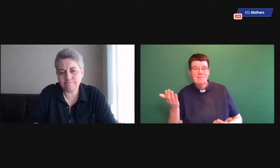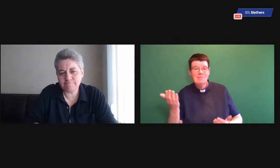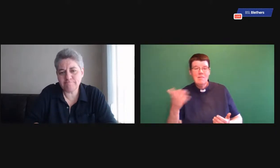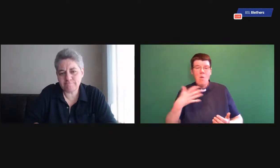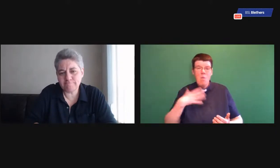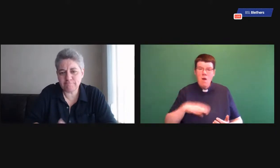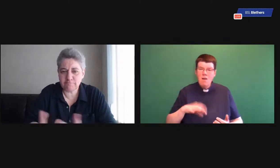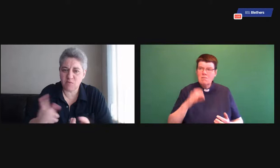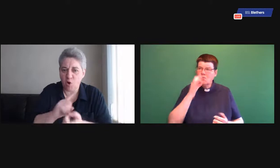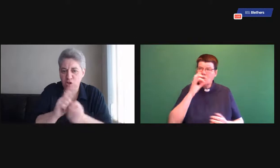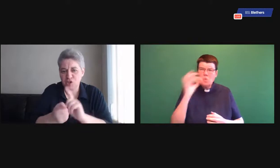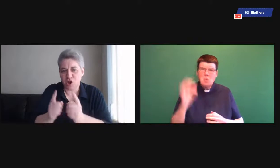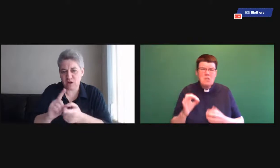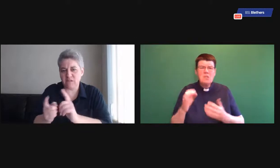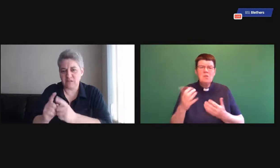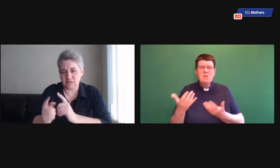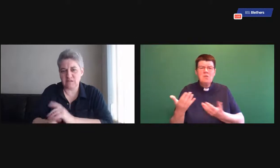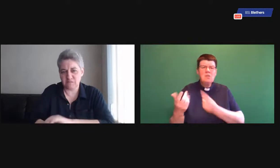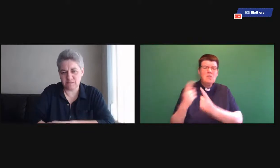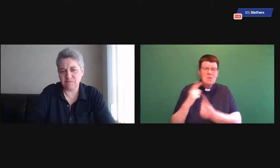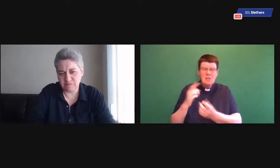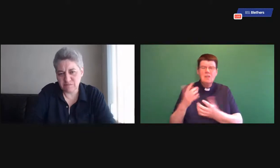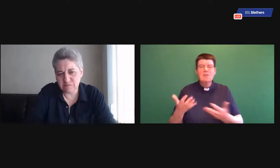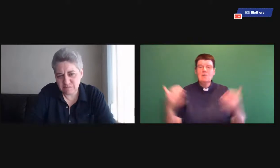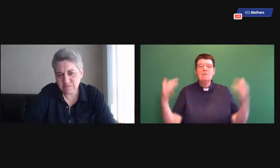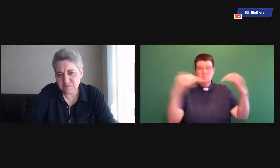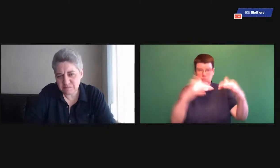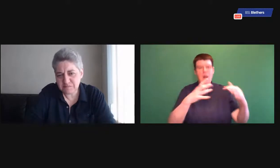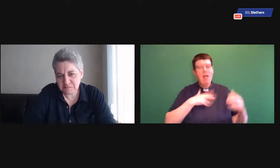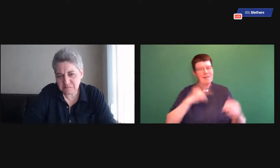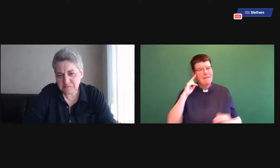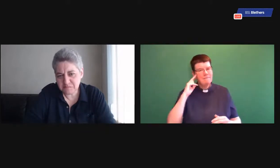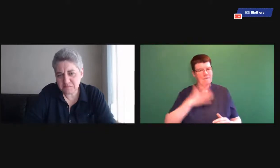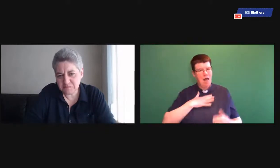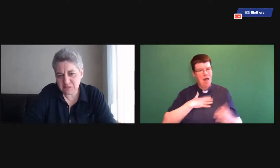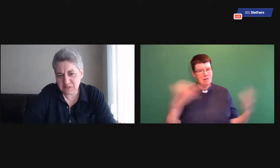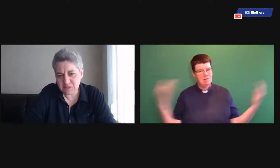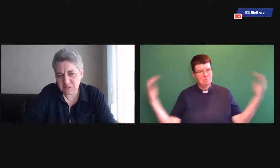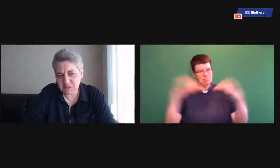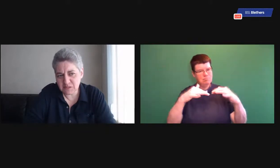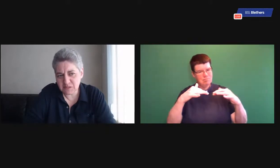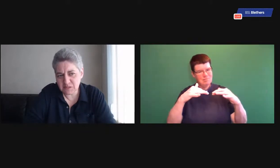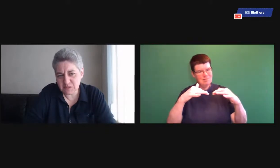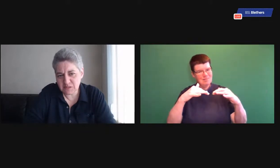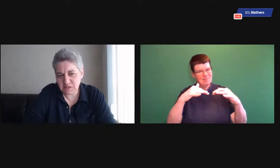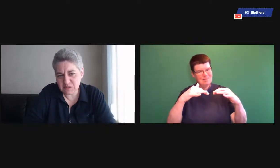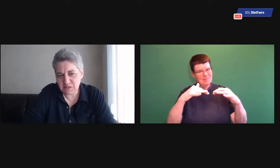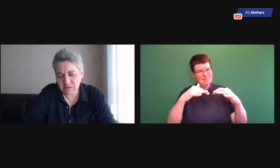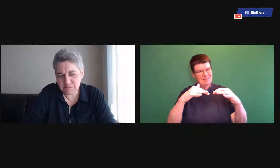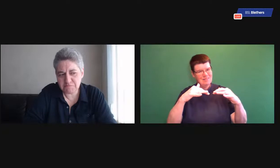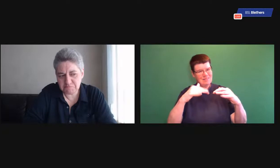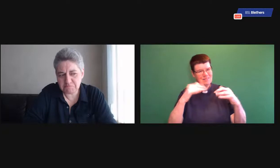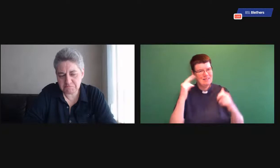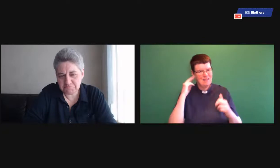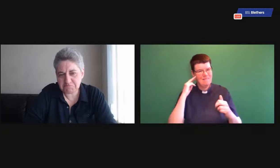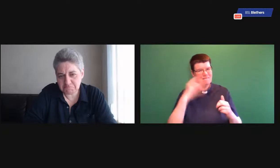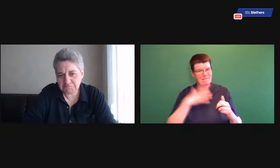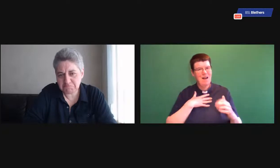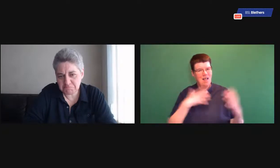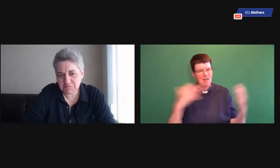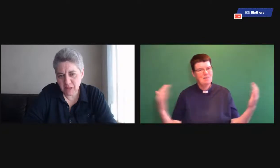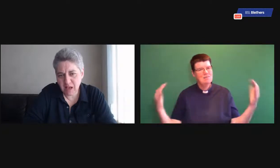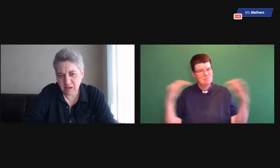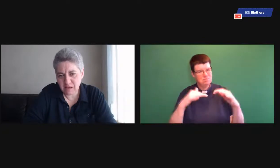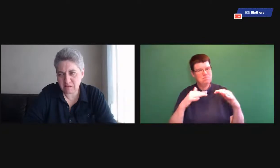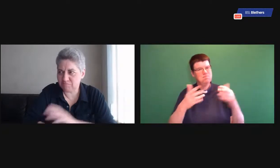a meal, a chat, and a speech. And if they want to ask questions, then we can get together. And you know that yourself. Deaf people like